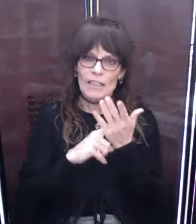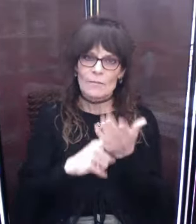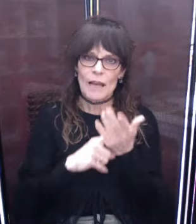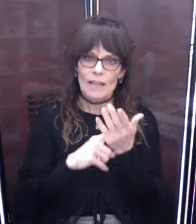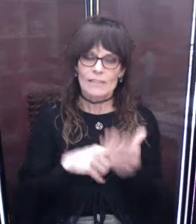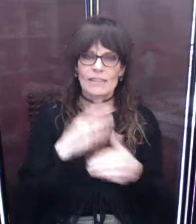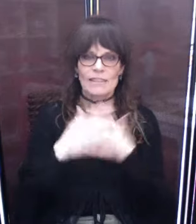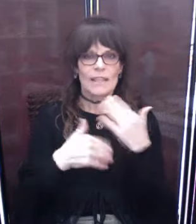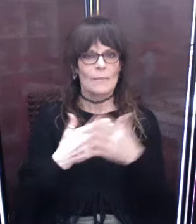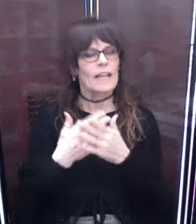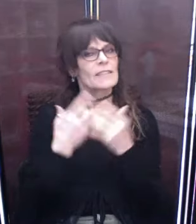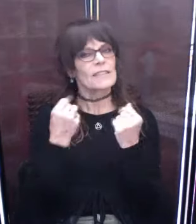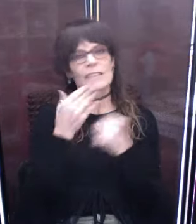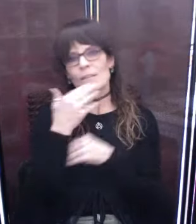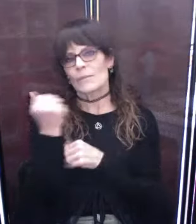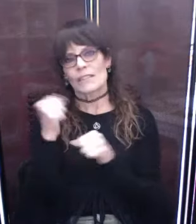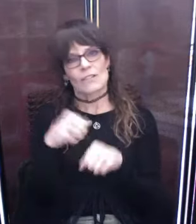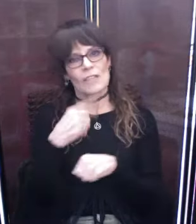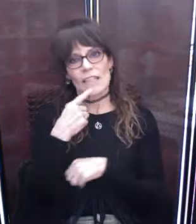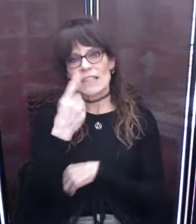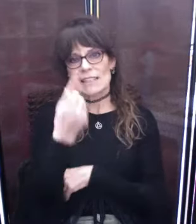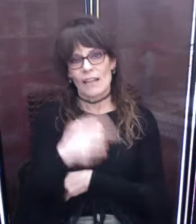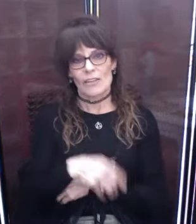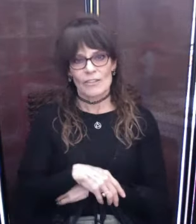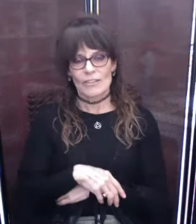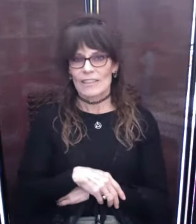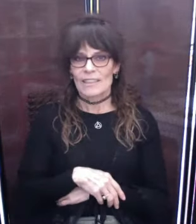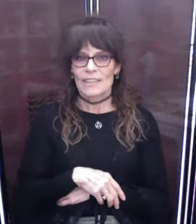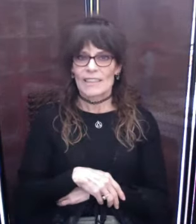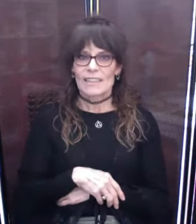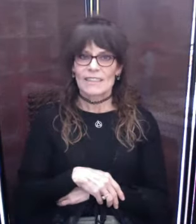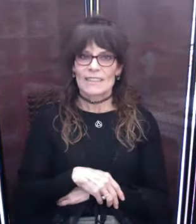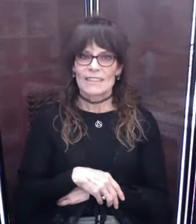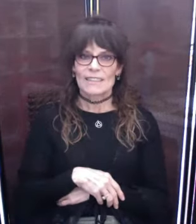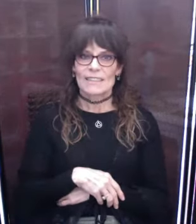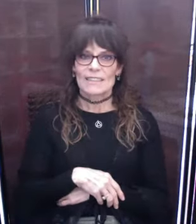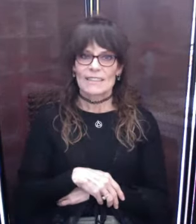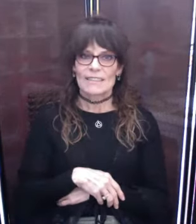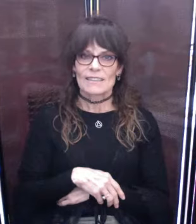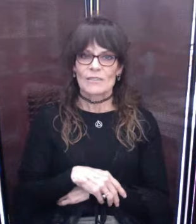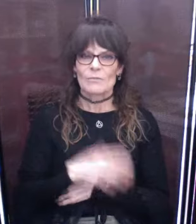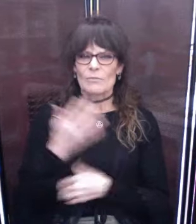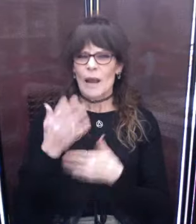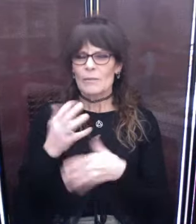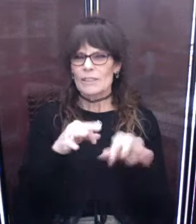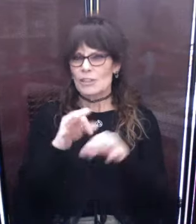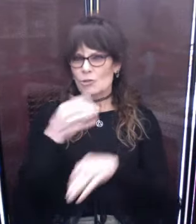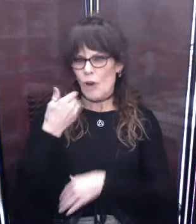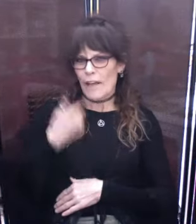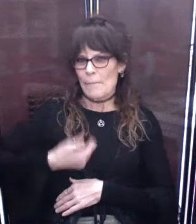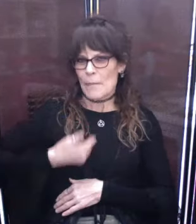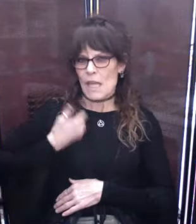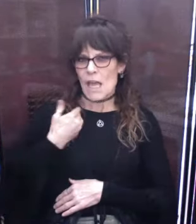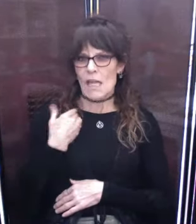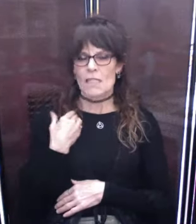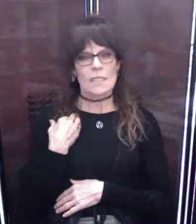could. And I got to tell you, I'm I'm what you would probably describe as I'm a